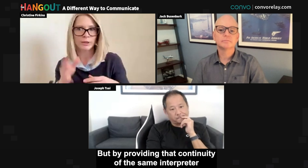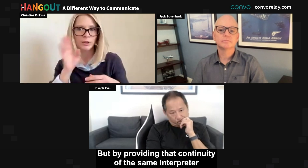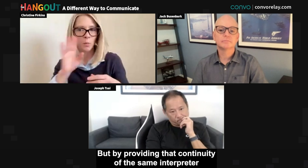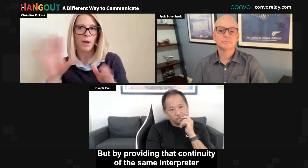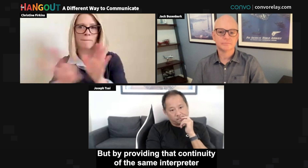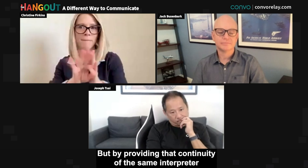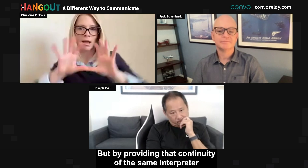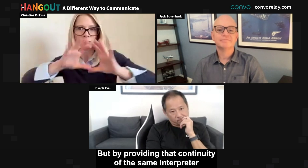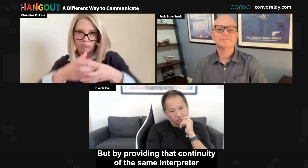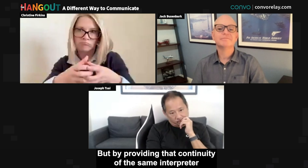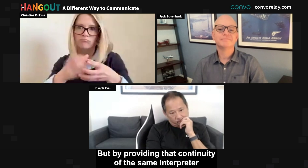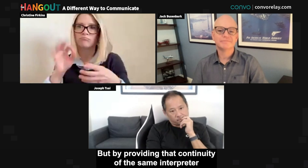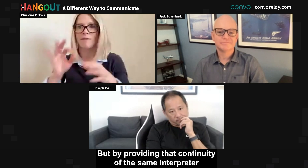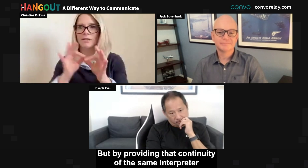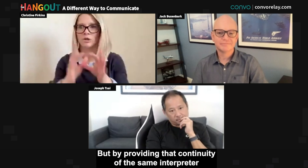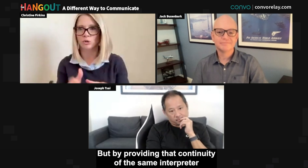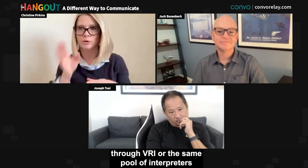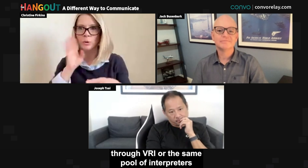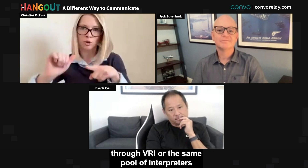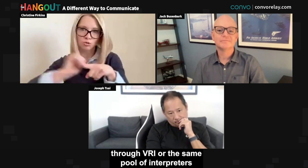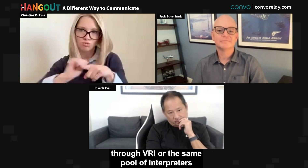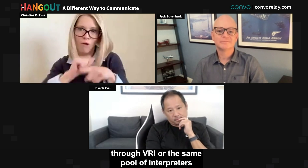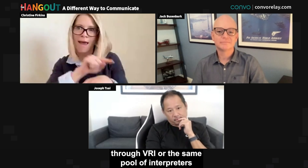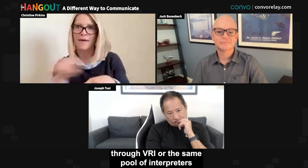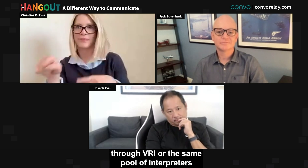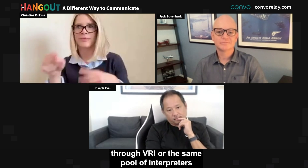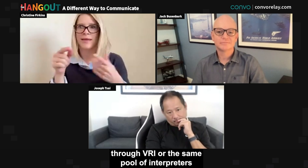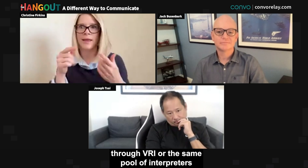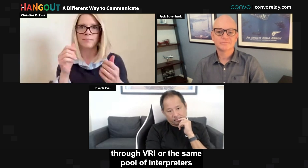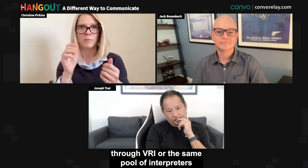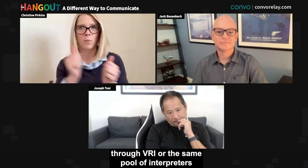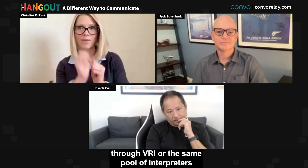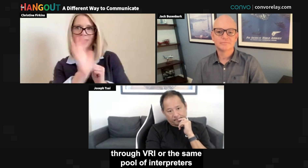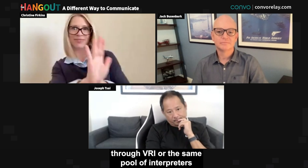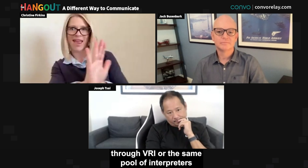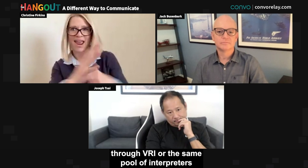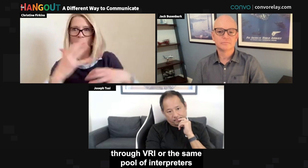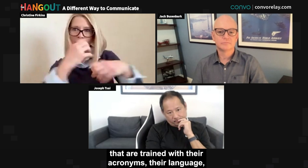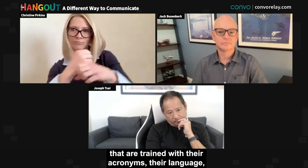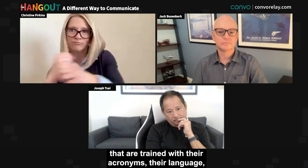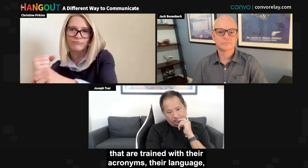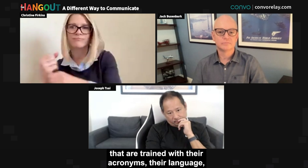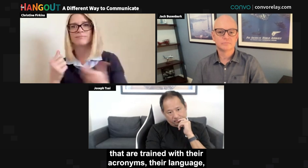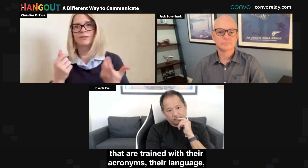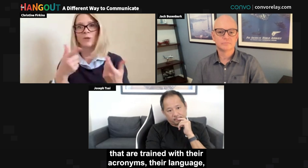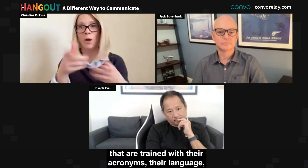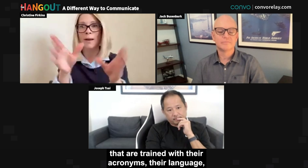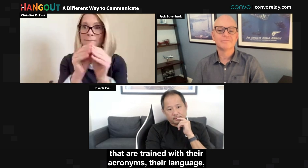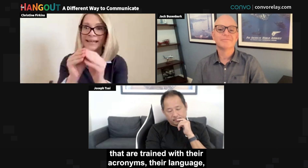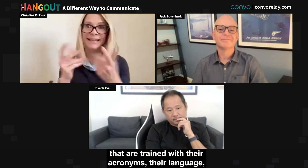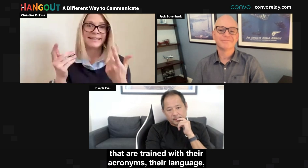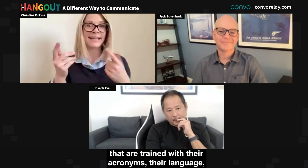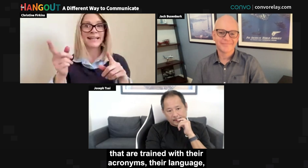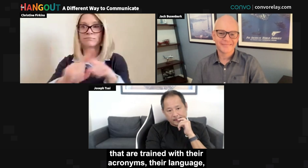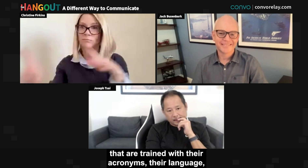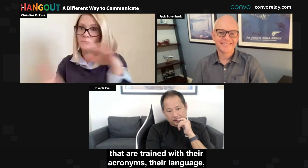that continuity of the same interpreter through VRI or the same pool of interpreters that are trained with their acronyms, their language,